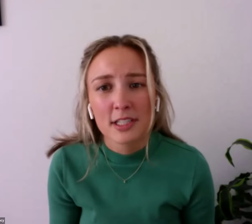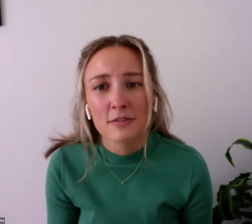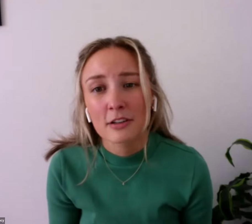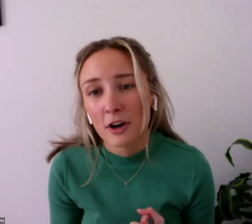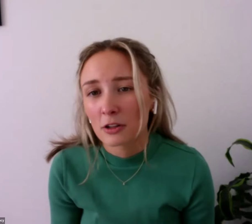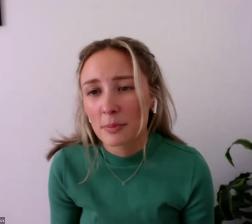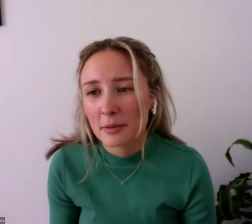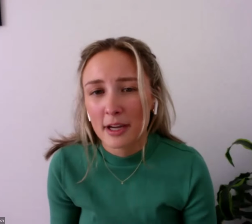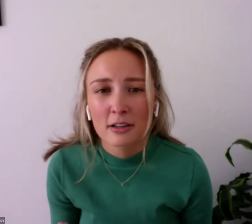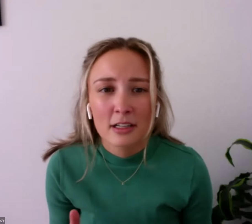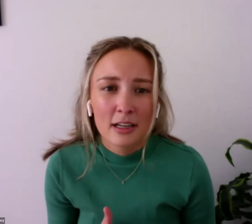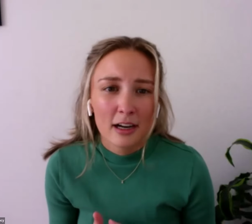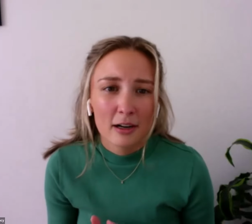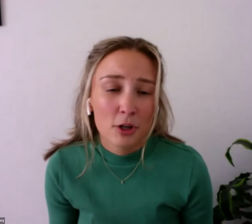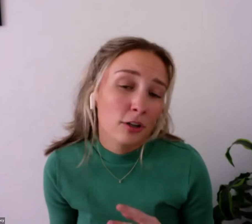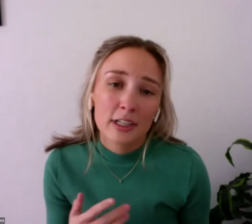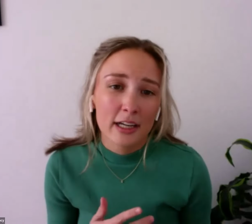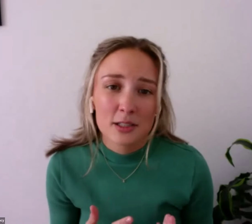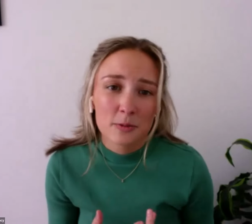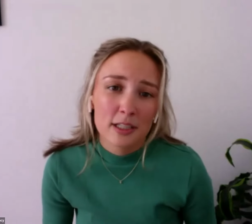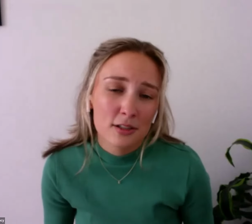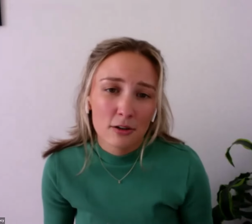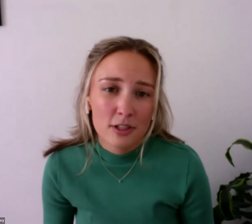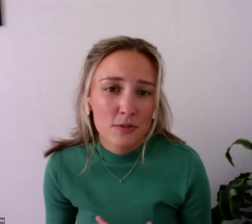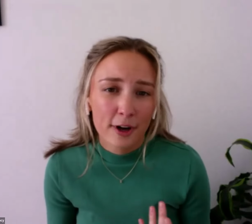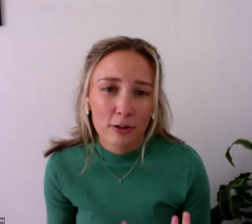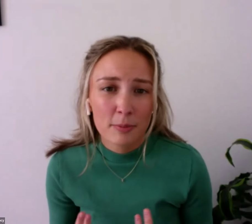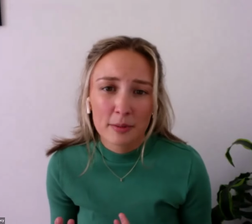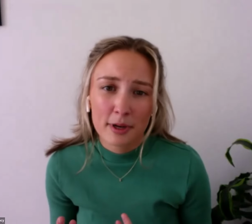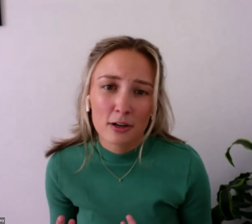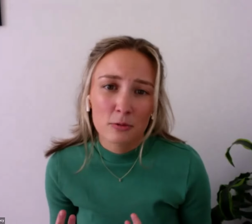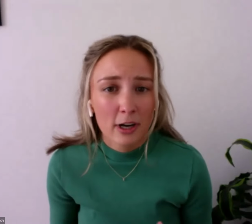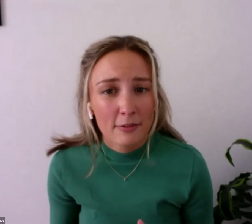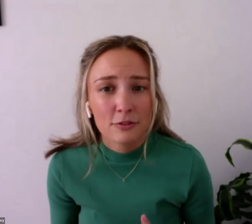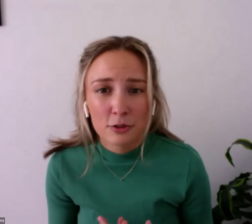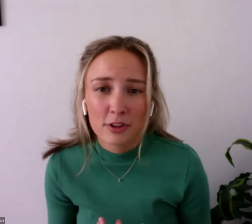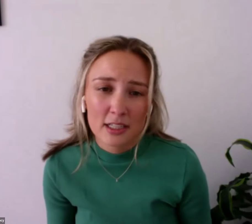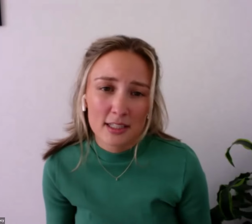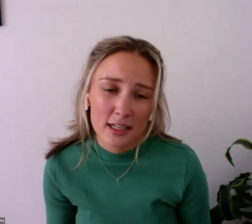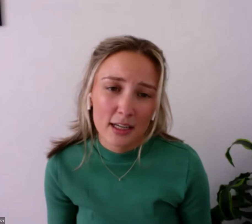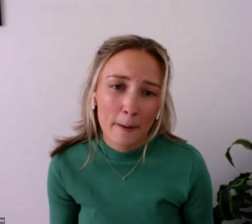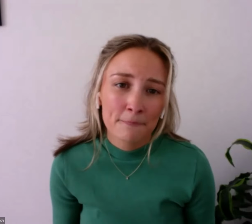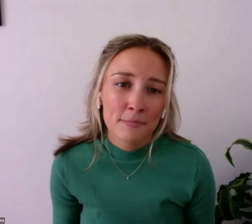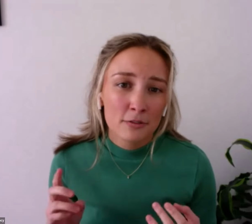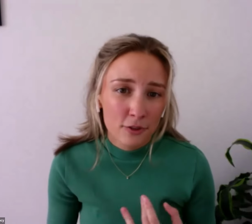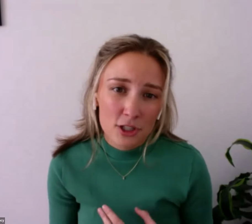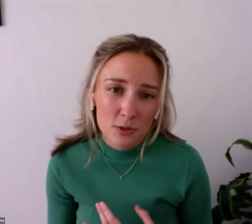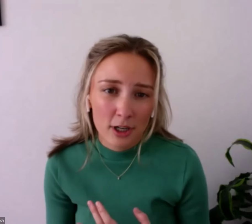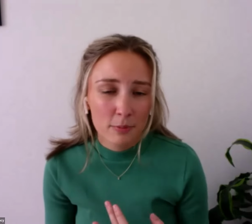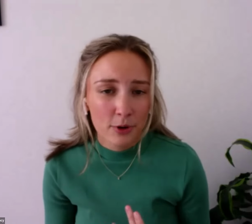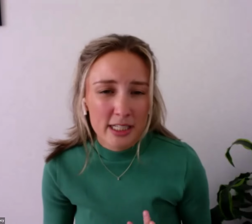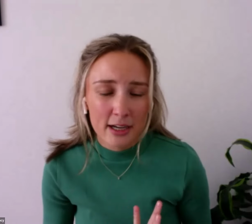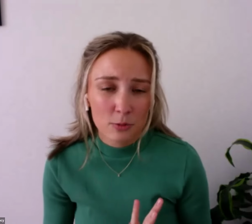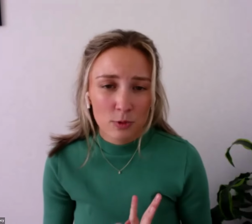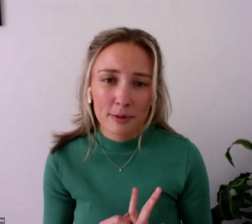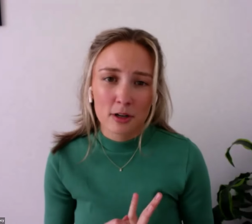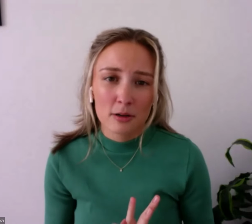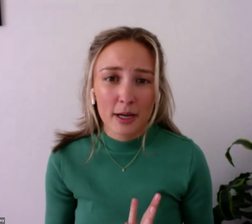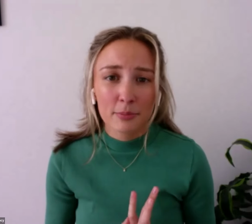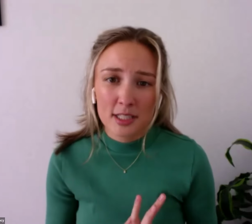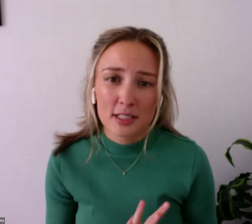will receive a follow-up email early next week. So this follow-up email will have a few things in it. First, we're going to break